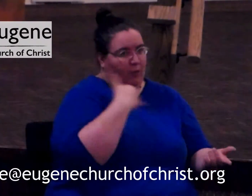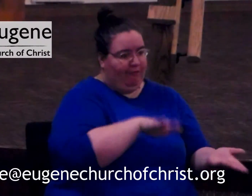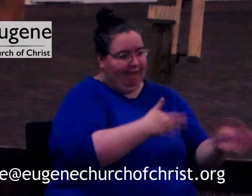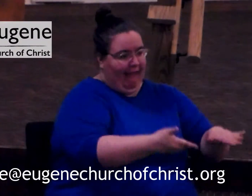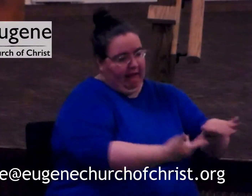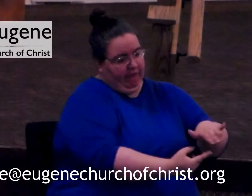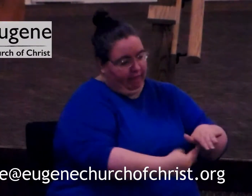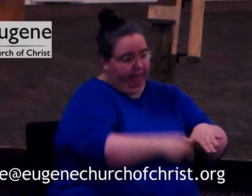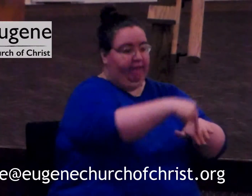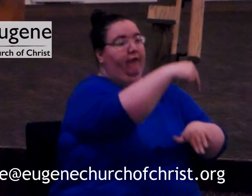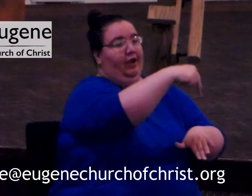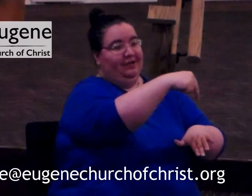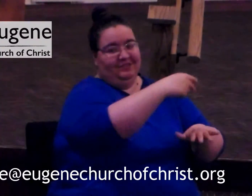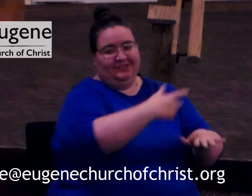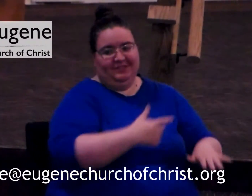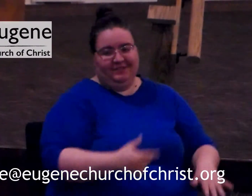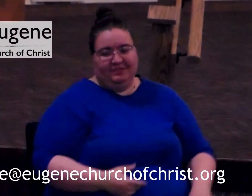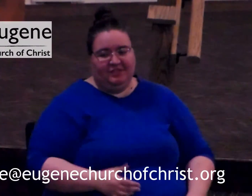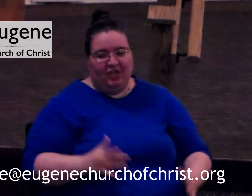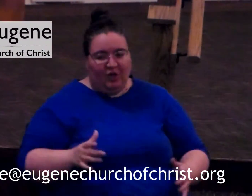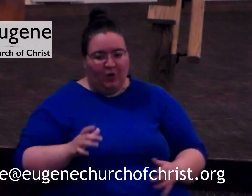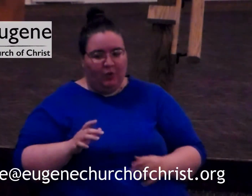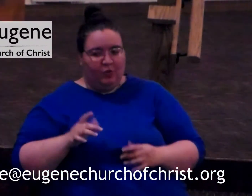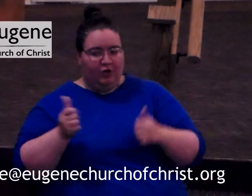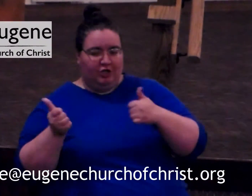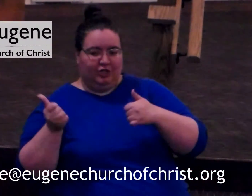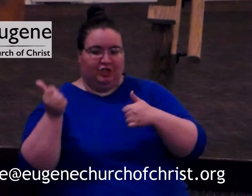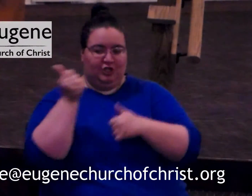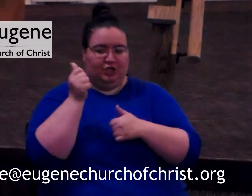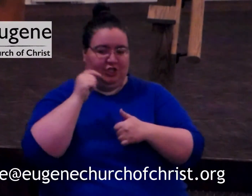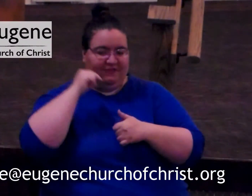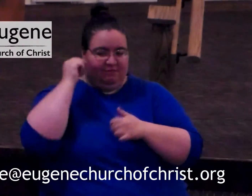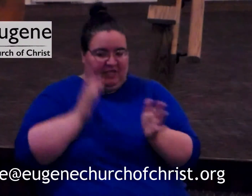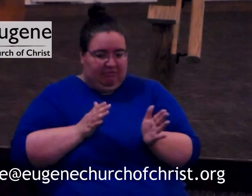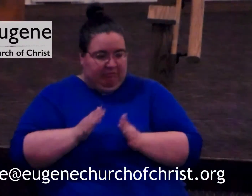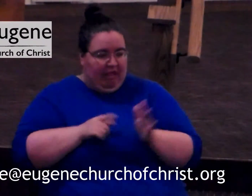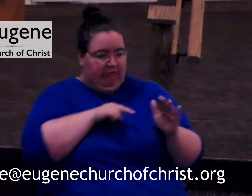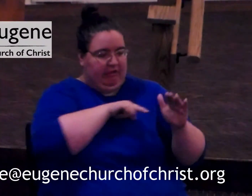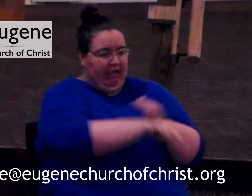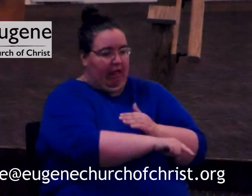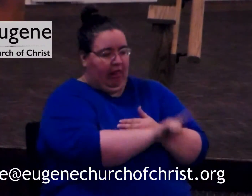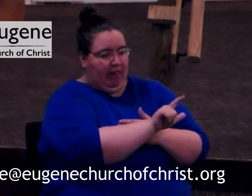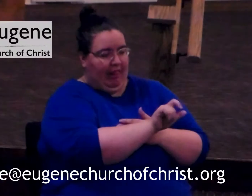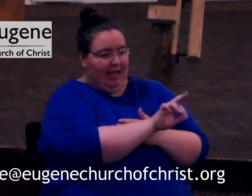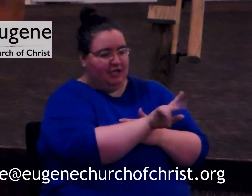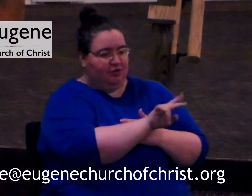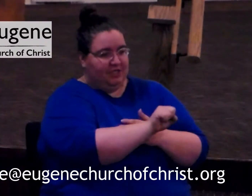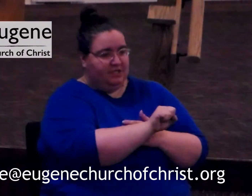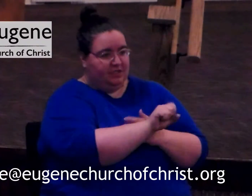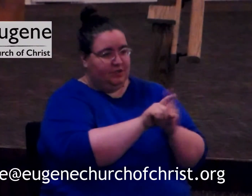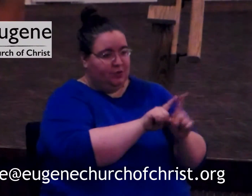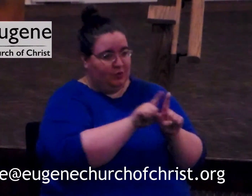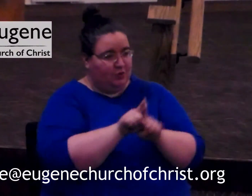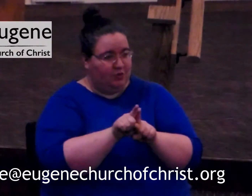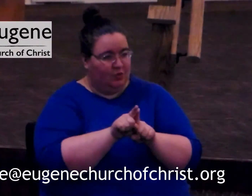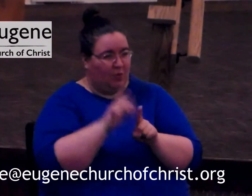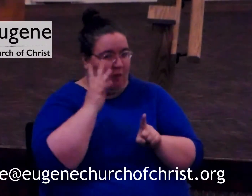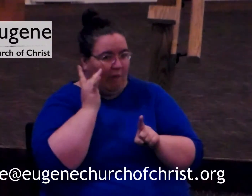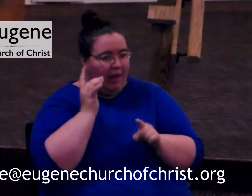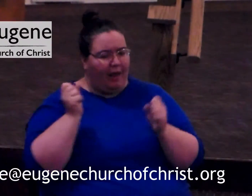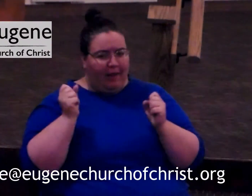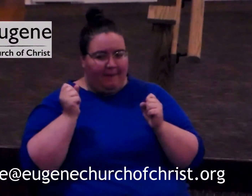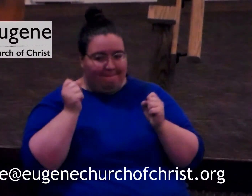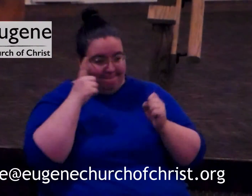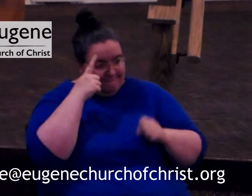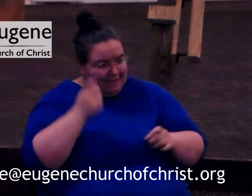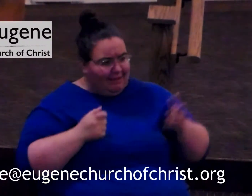I'll go here. So the chief priests made plans to kill Lazarus as well, for on account of him, many of the Jews were going over to Jesus and